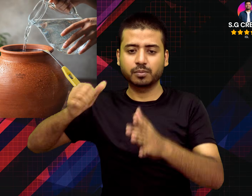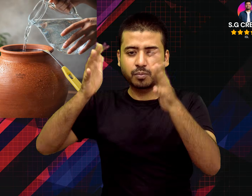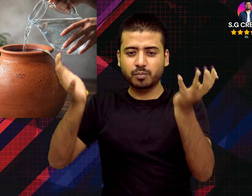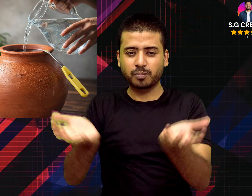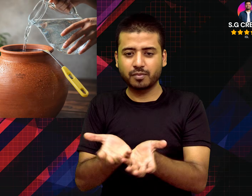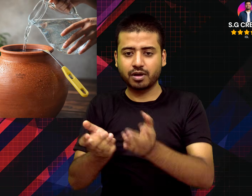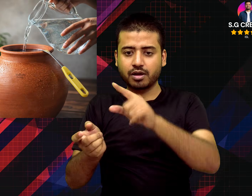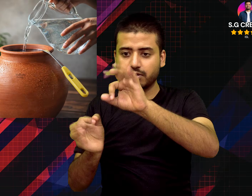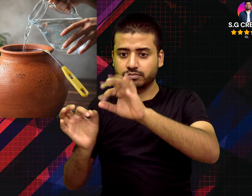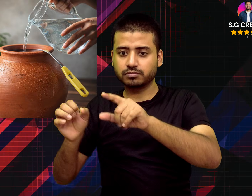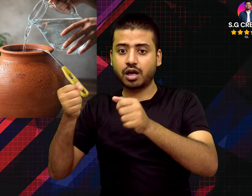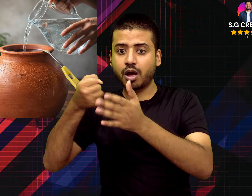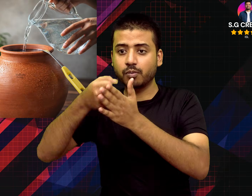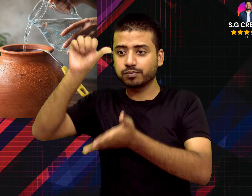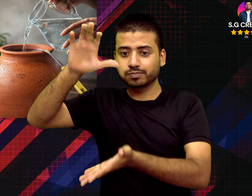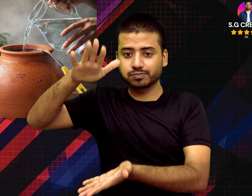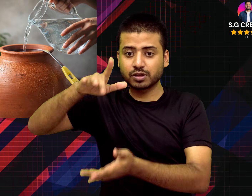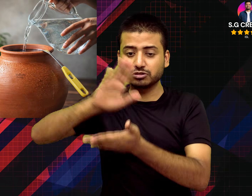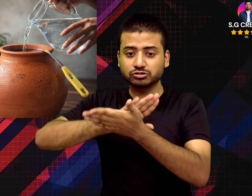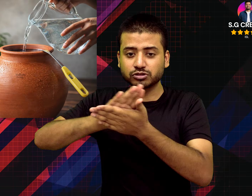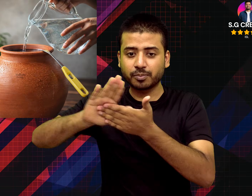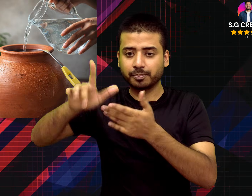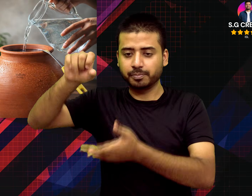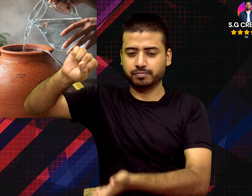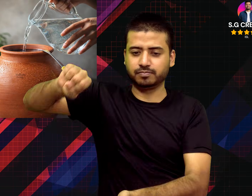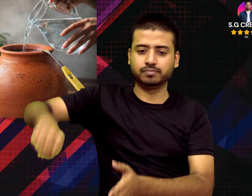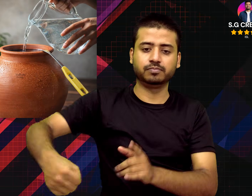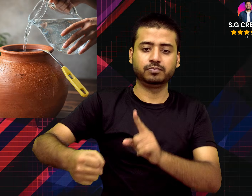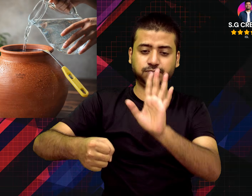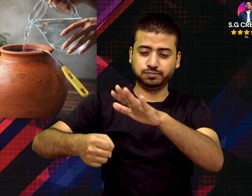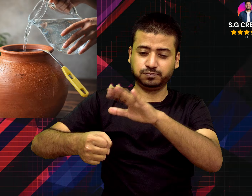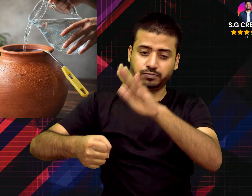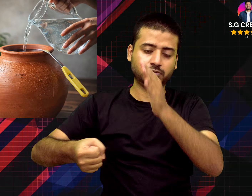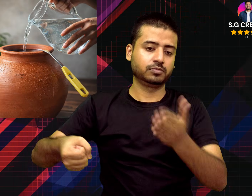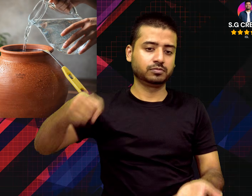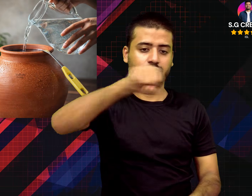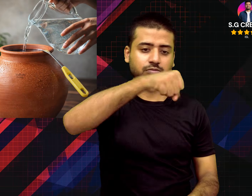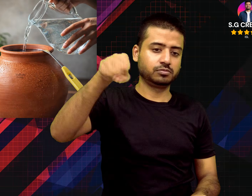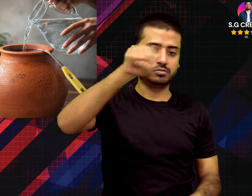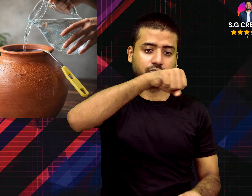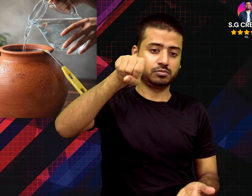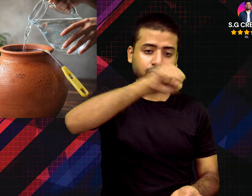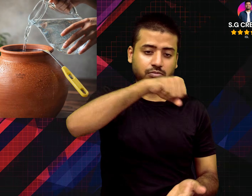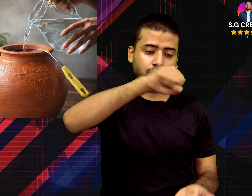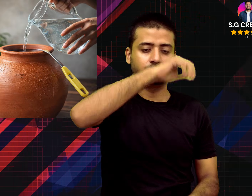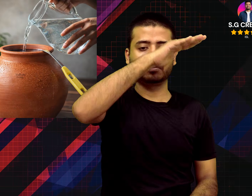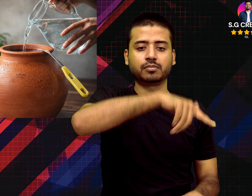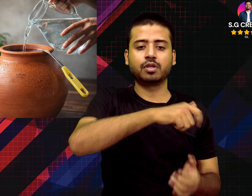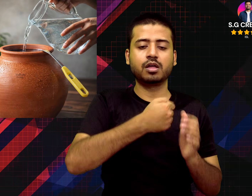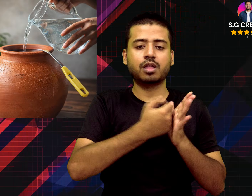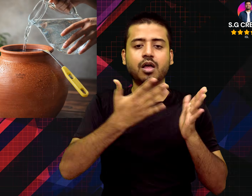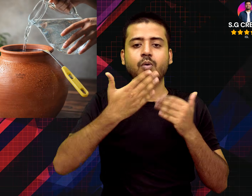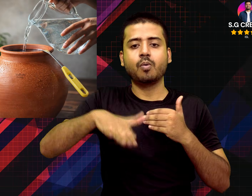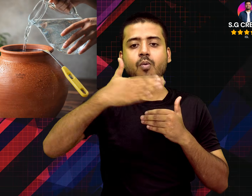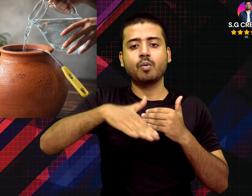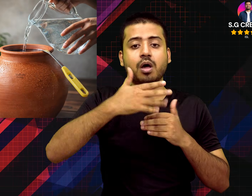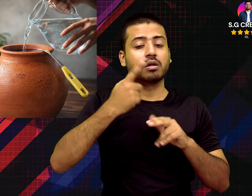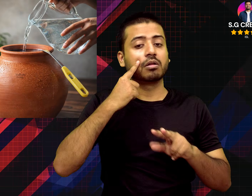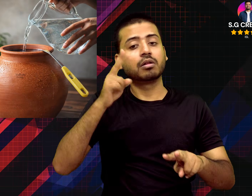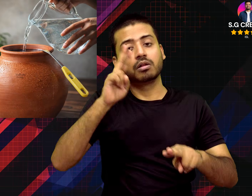bridge between the interior of the pot and the external environment. If a pot is glazed or painted with synthetic enamels, these pores